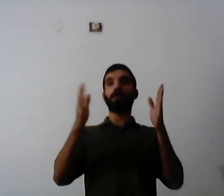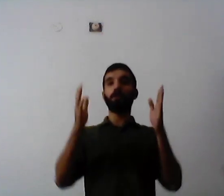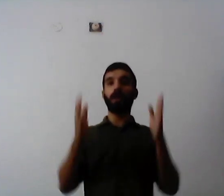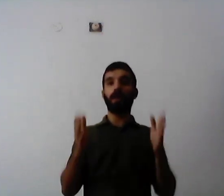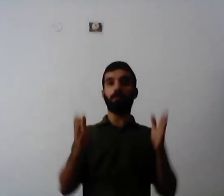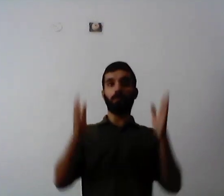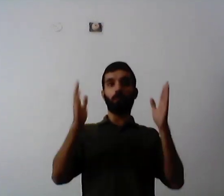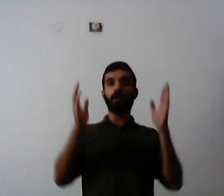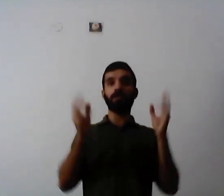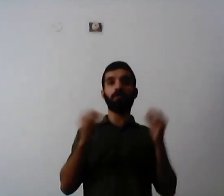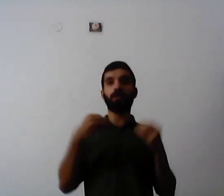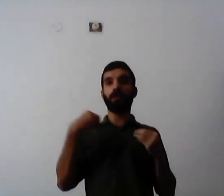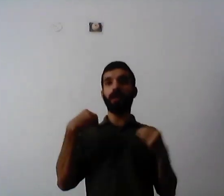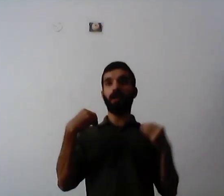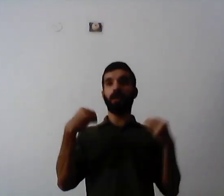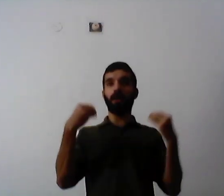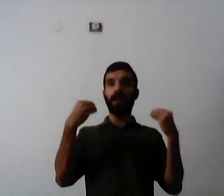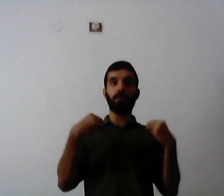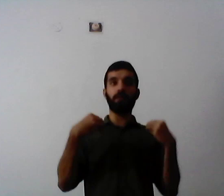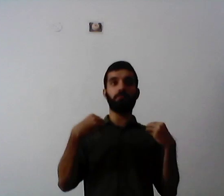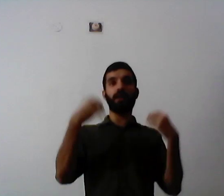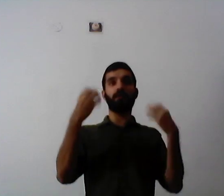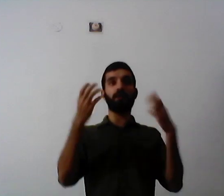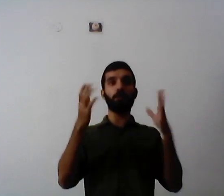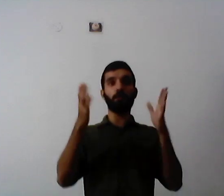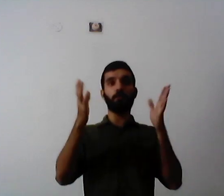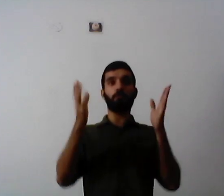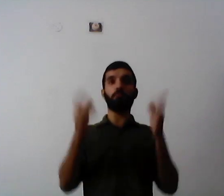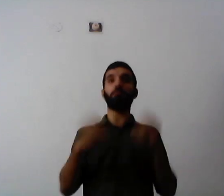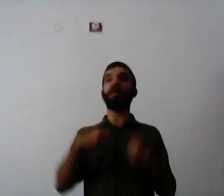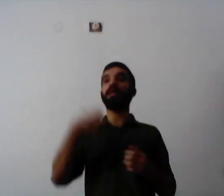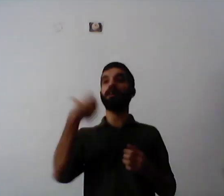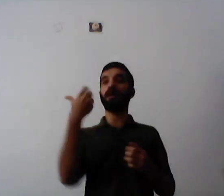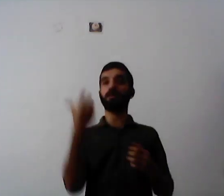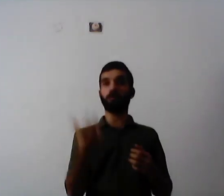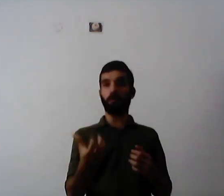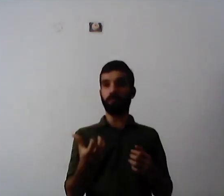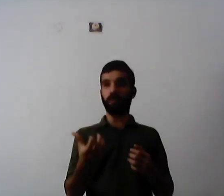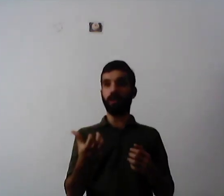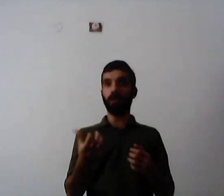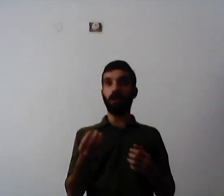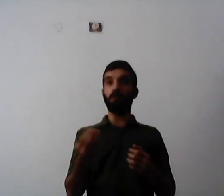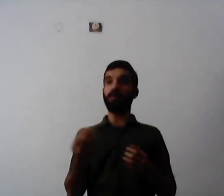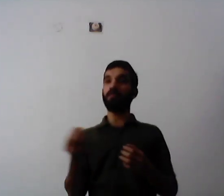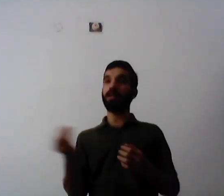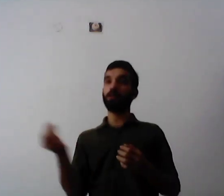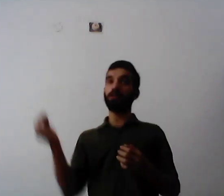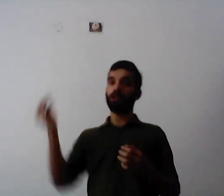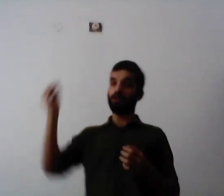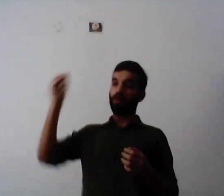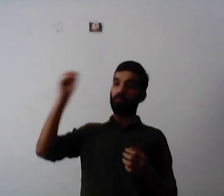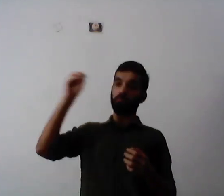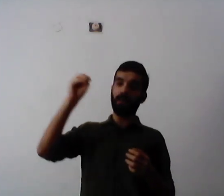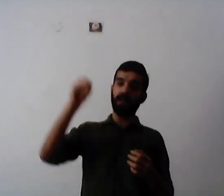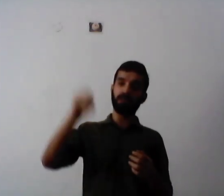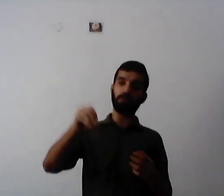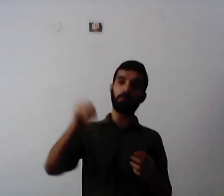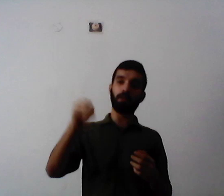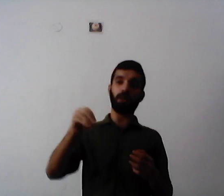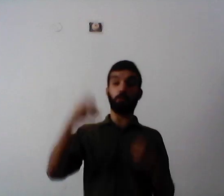have, what is our aim? Like when you make a soft drink, we want to dissolve maximum or